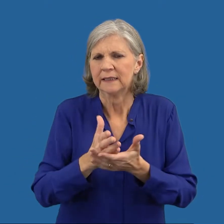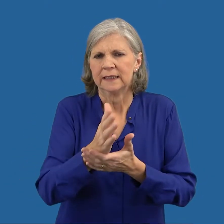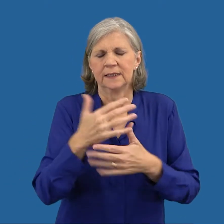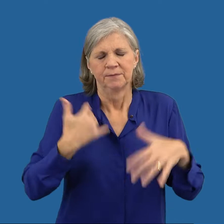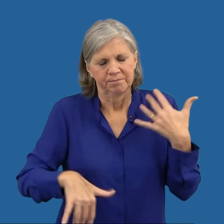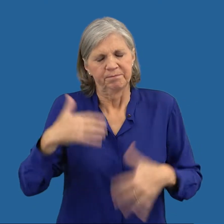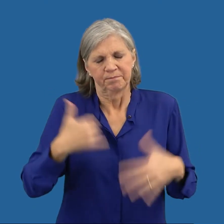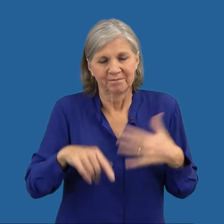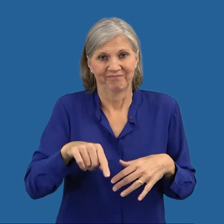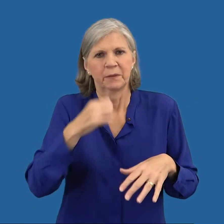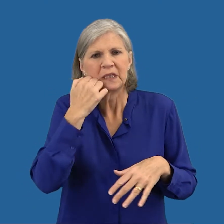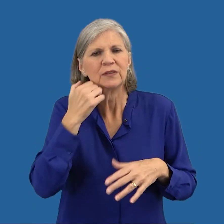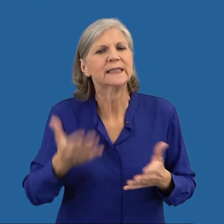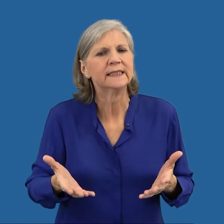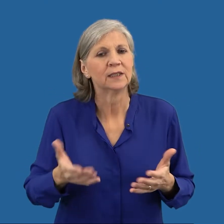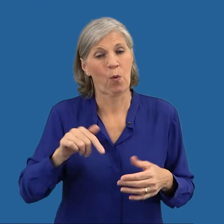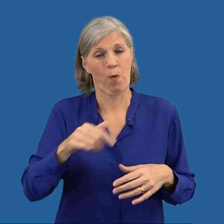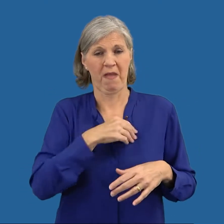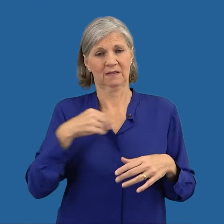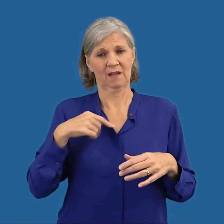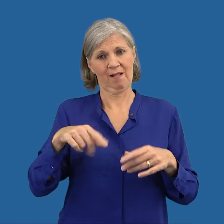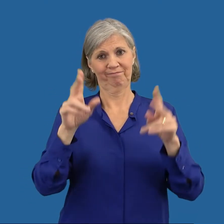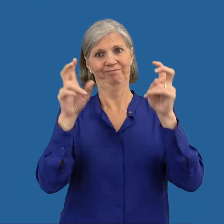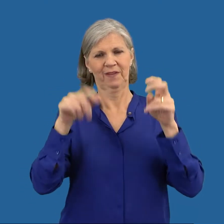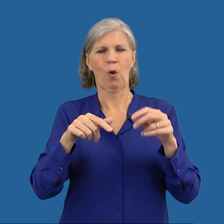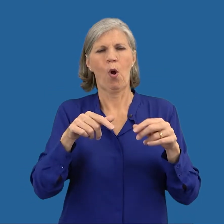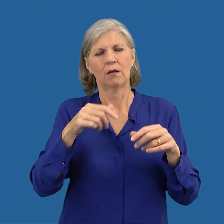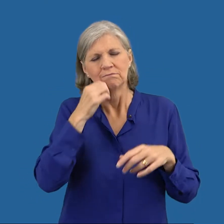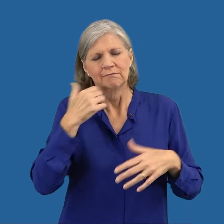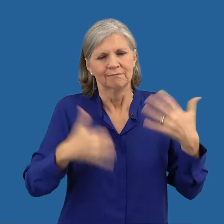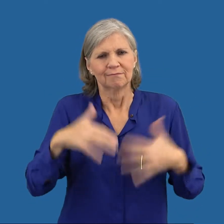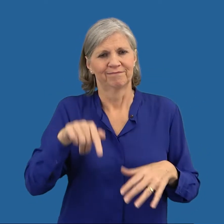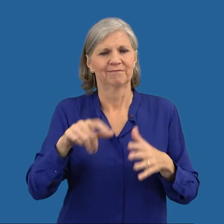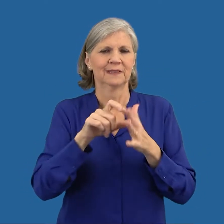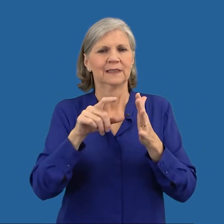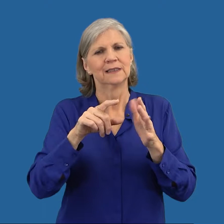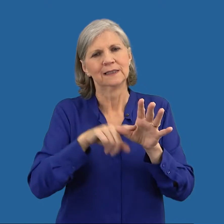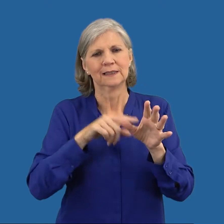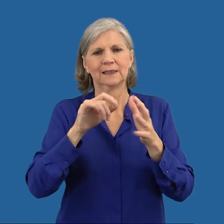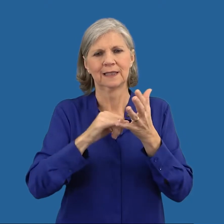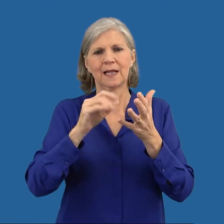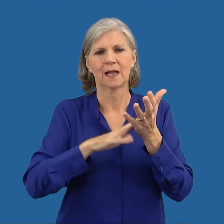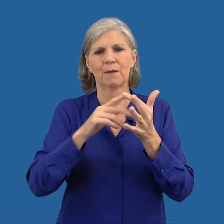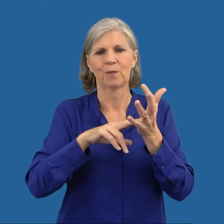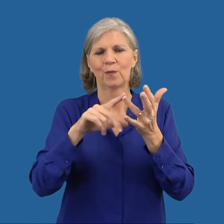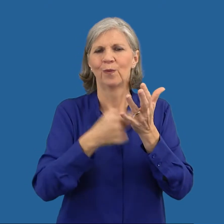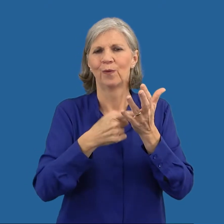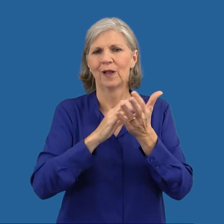A lot of people experience pain with their periods. The medical name for period pain is